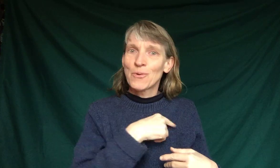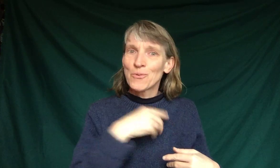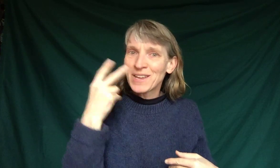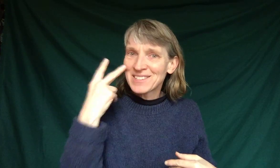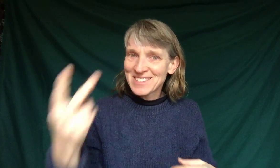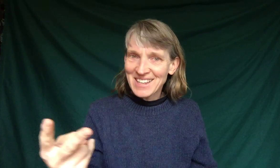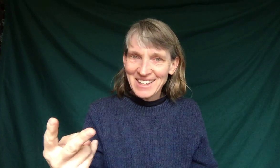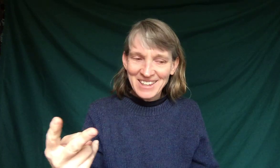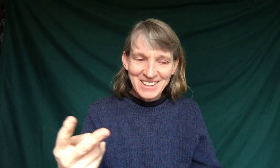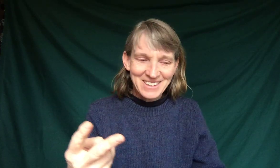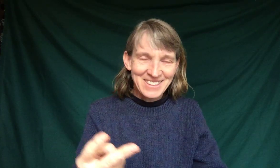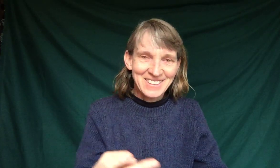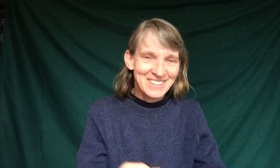we see.